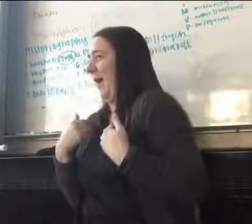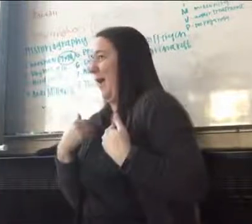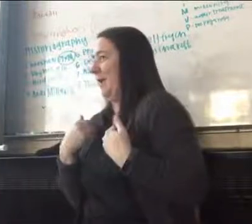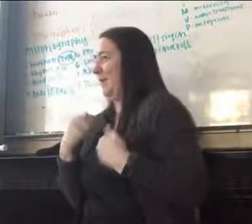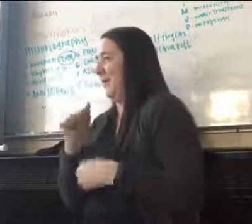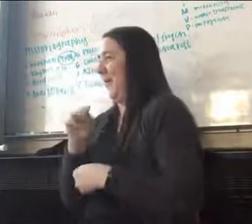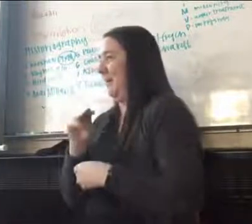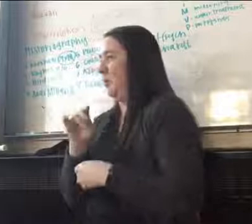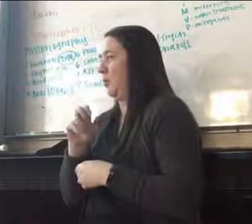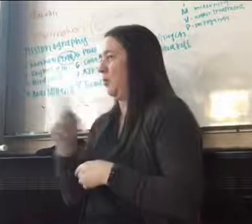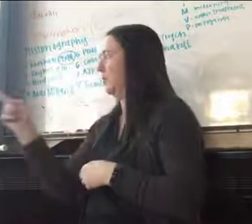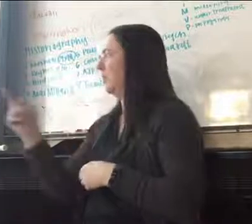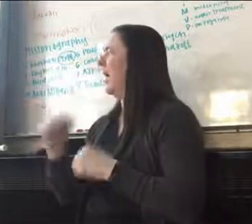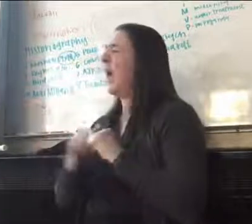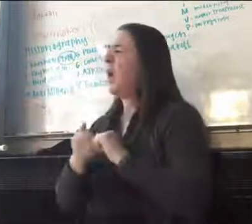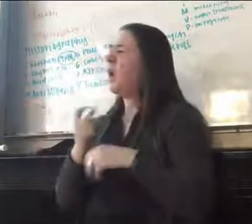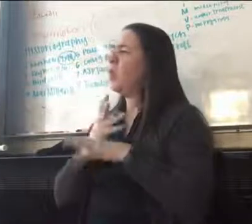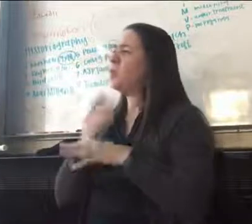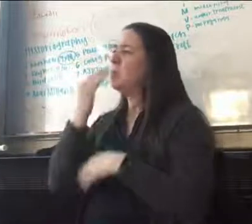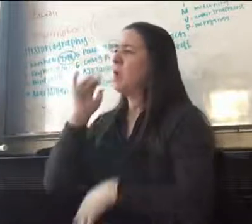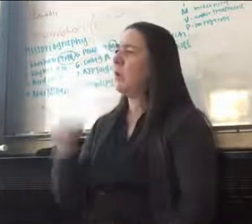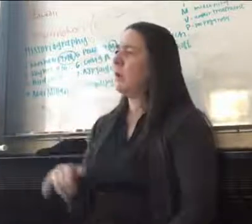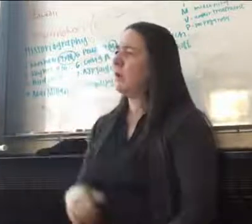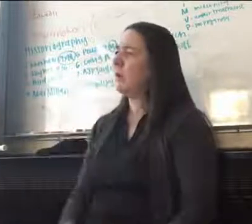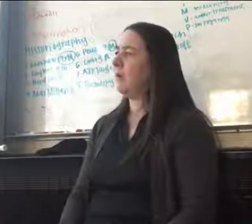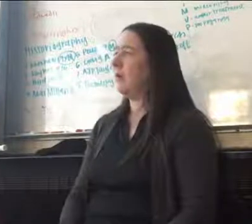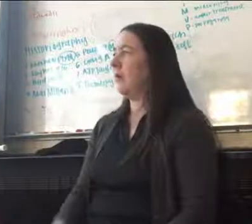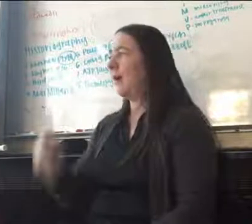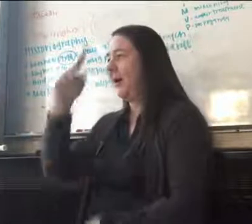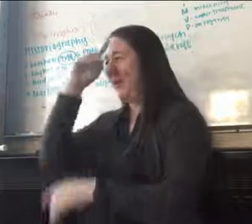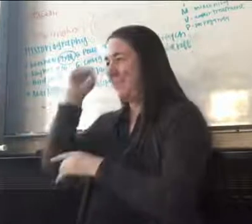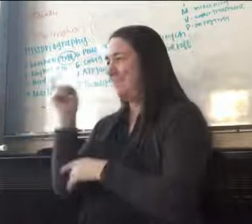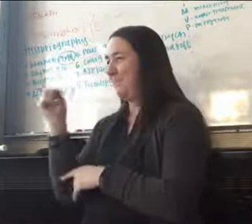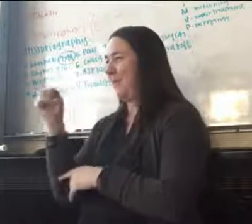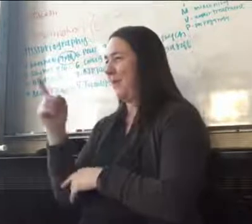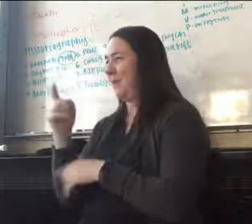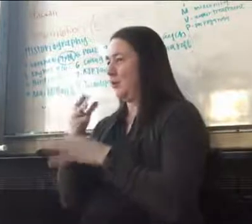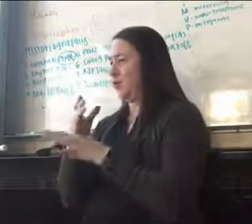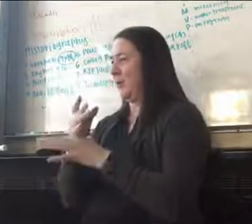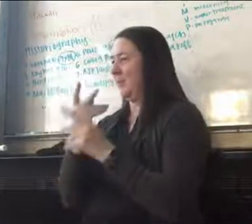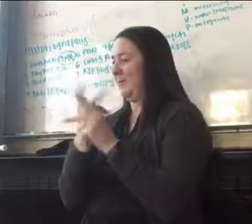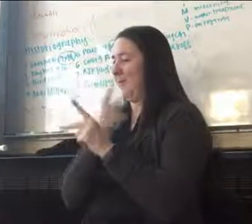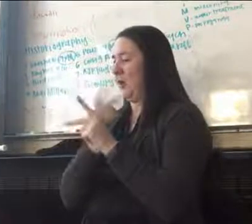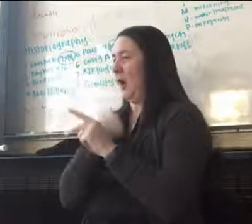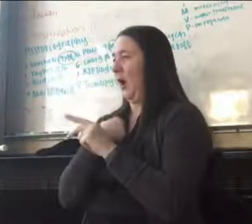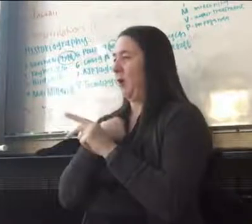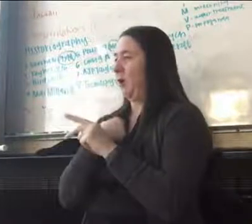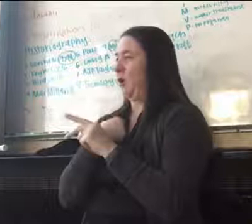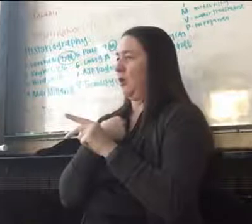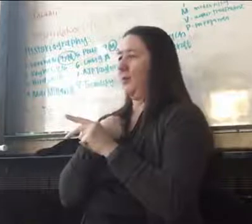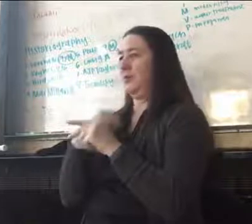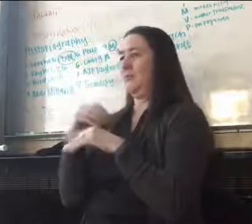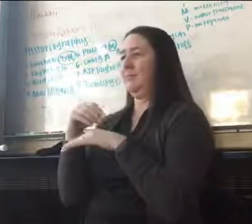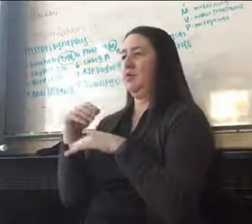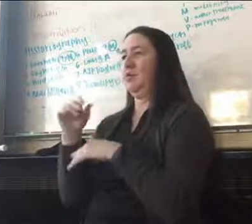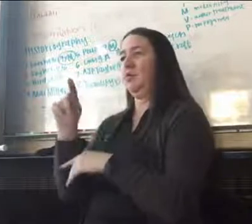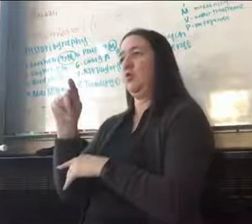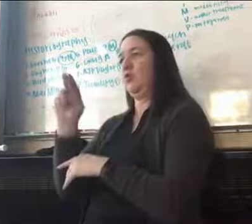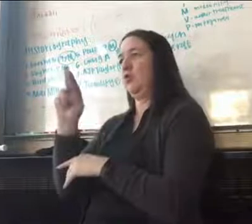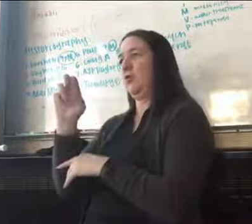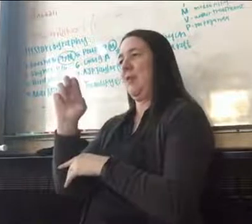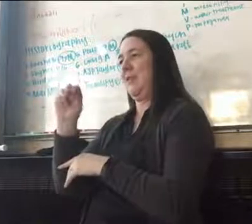did the Germans know that? Because the Germans had decoded a whole bunch of our secret military transmissions between us and